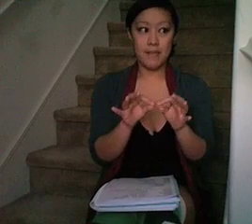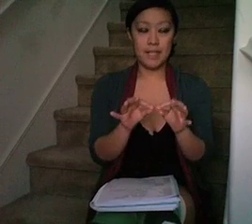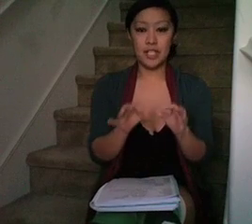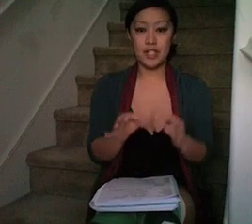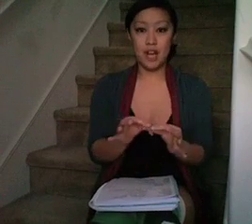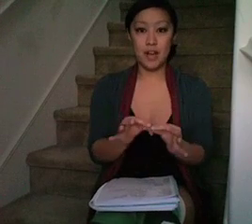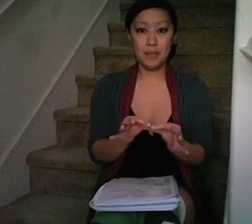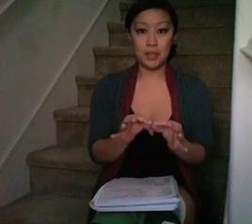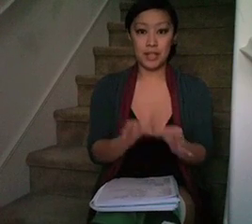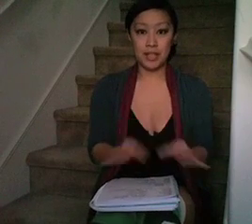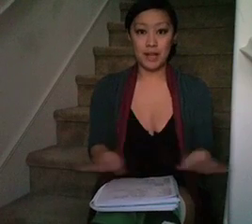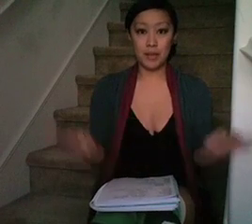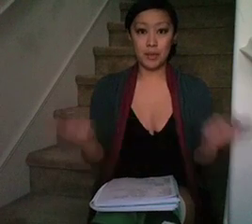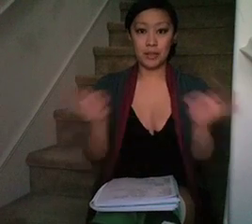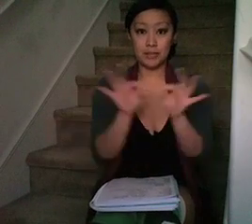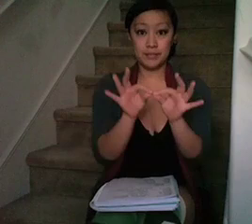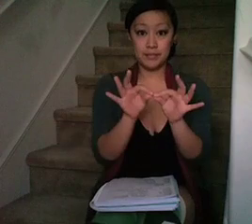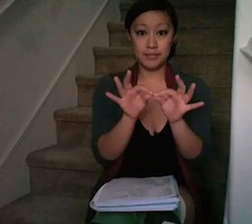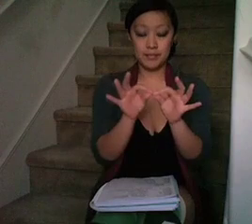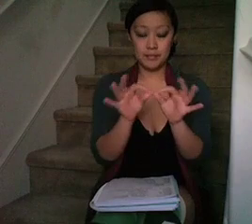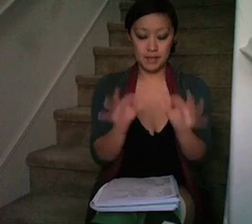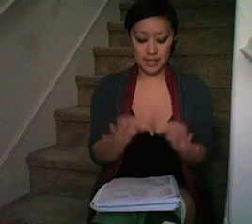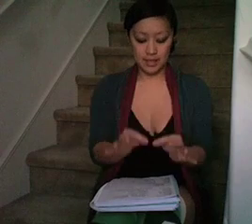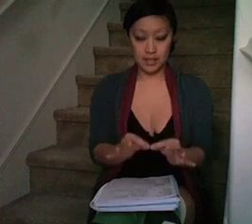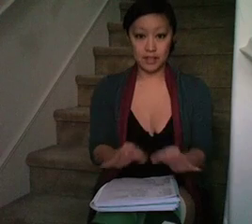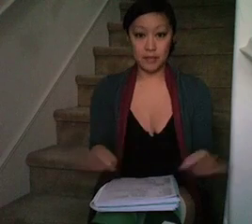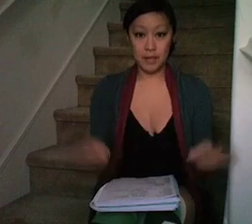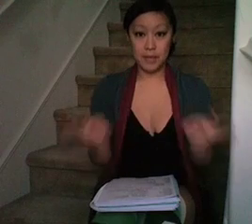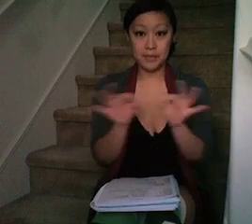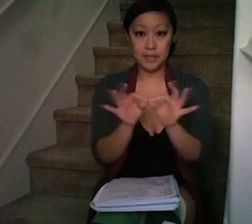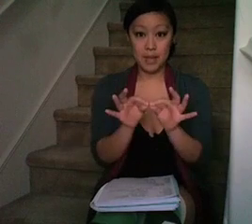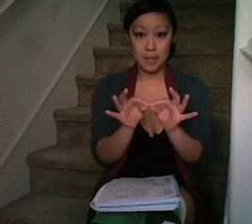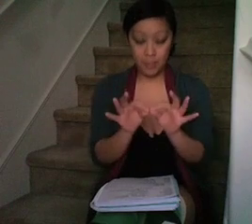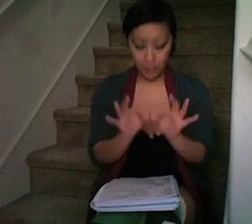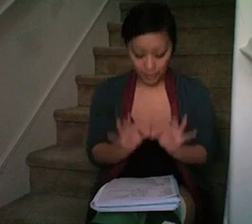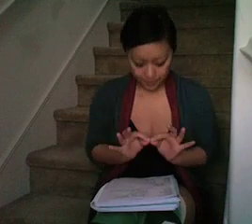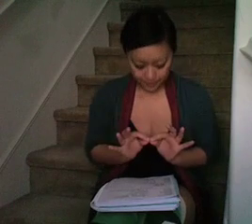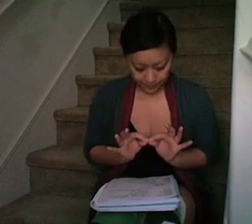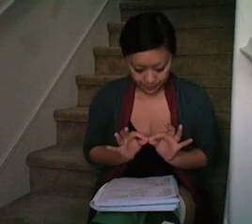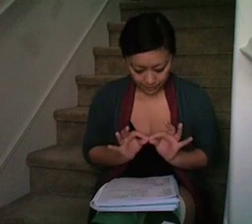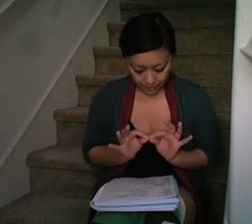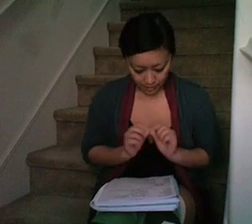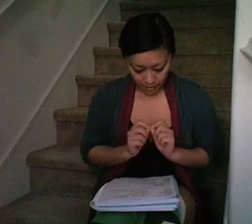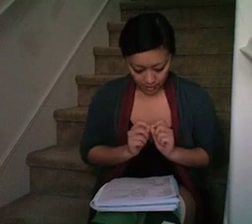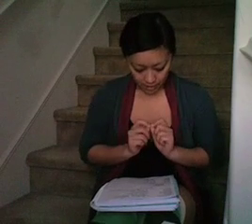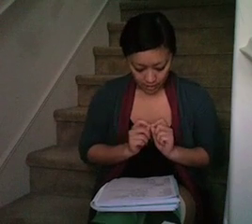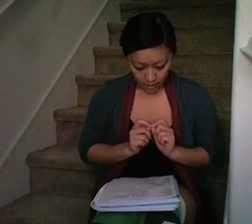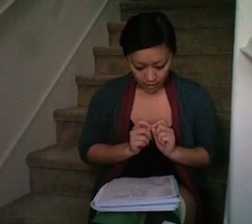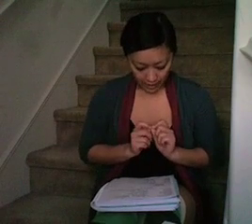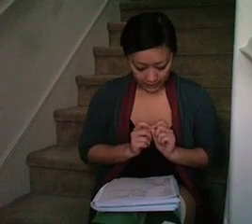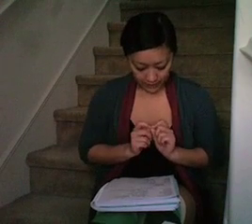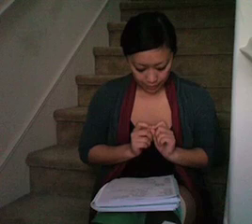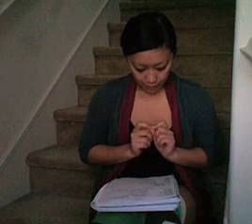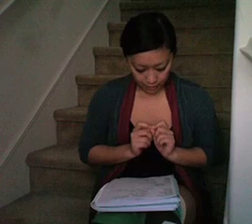My teacher taught important, like important, like start from the bottom to the top, important. Okay, so important,